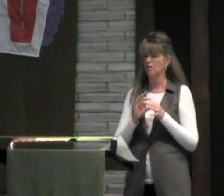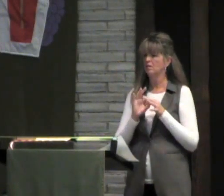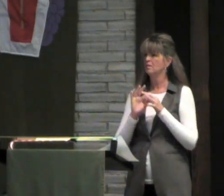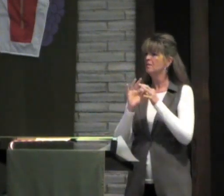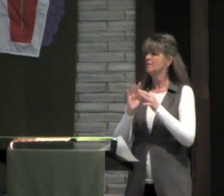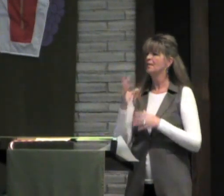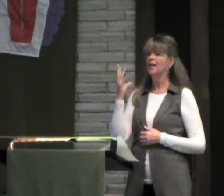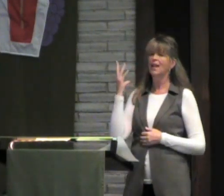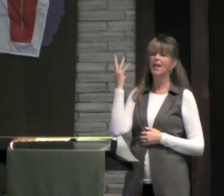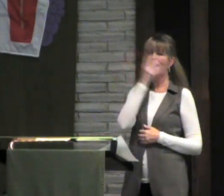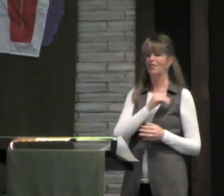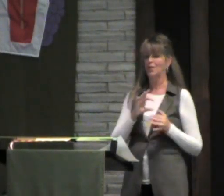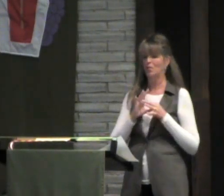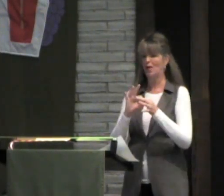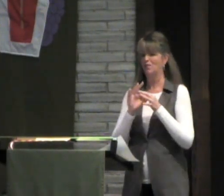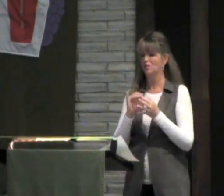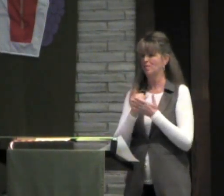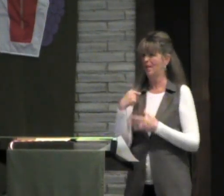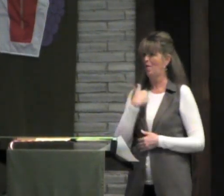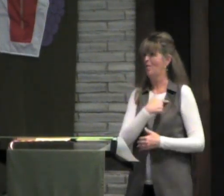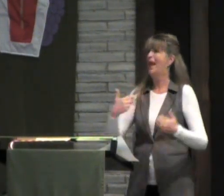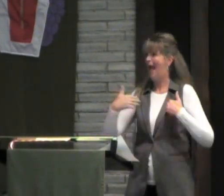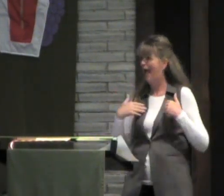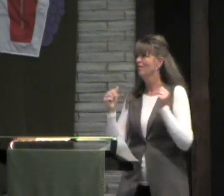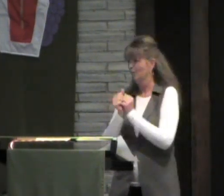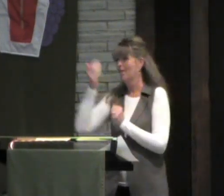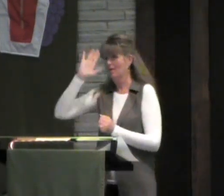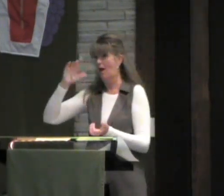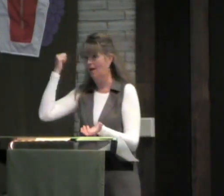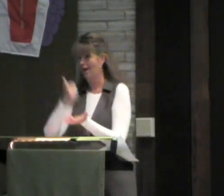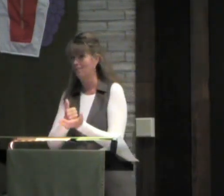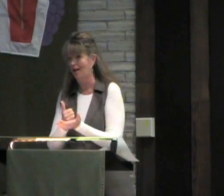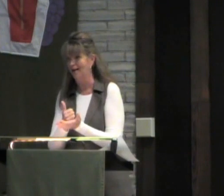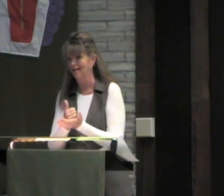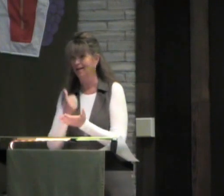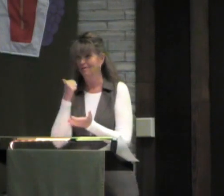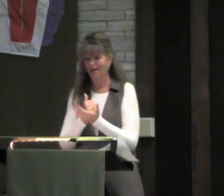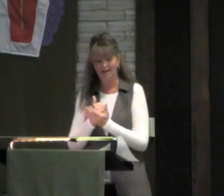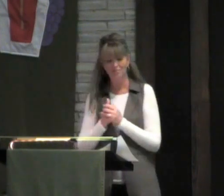It's a very intimate, close relationship, and I love that relationship that we have with God. Amen.